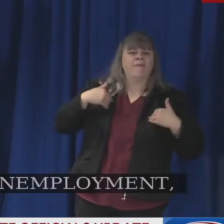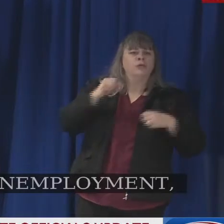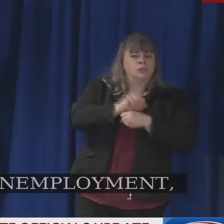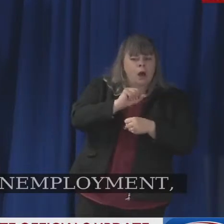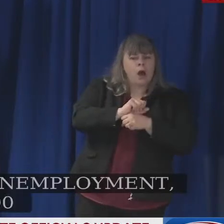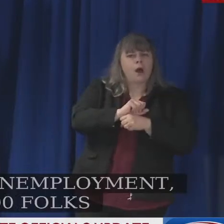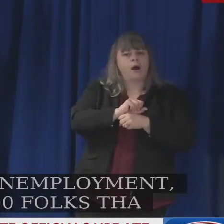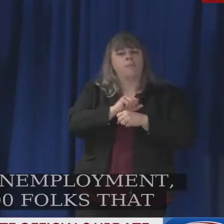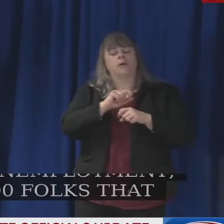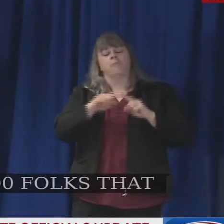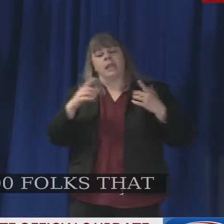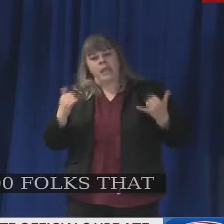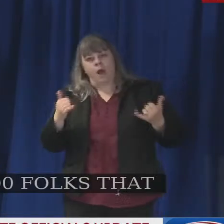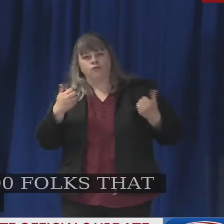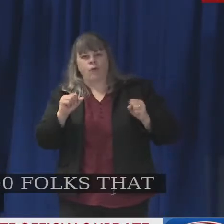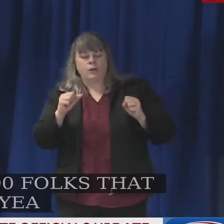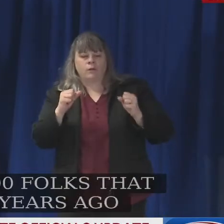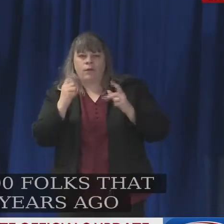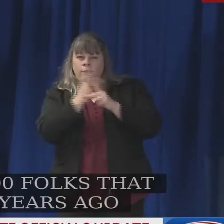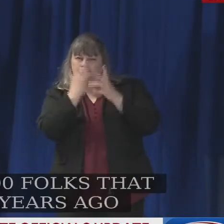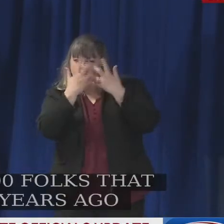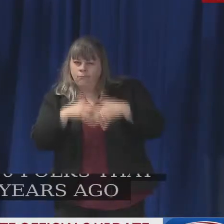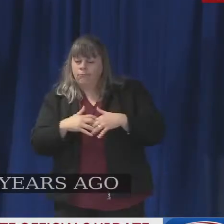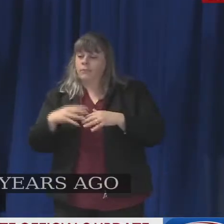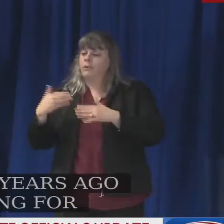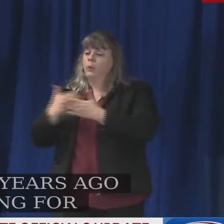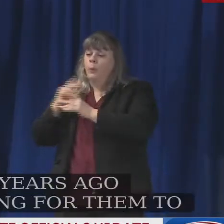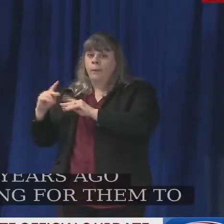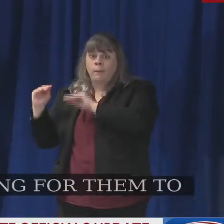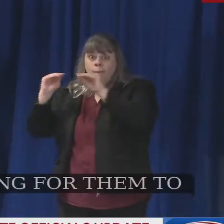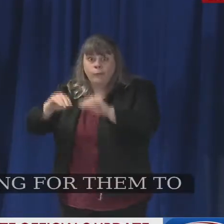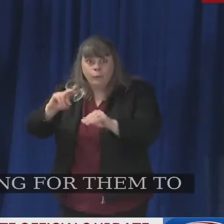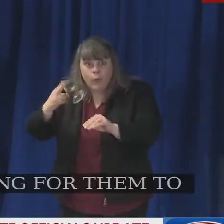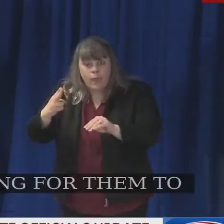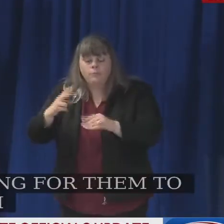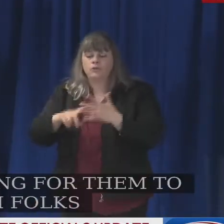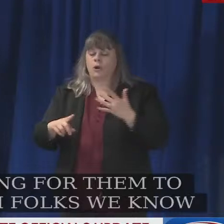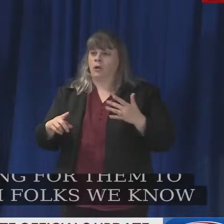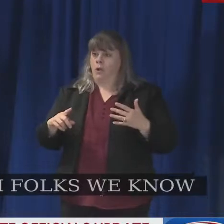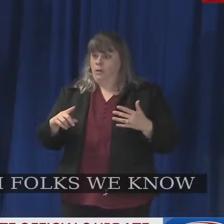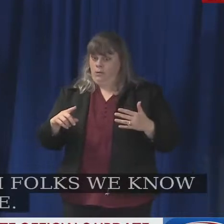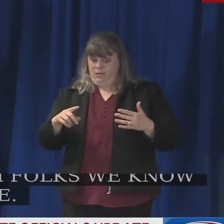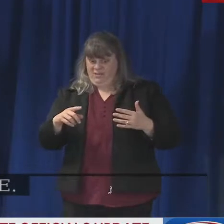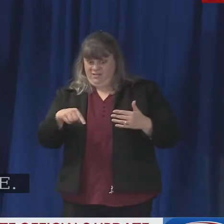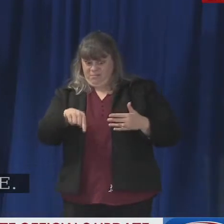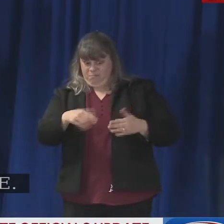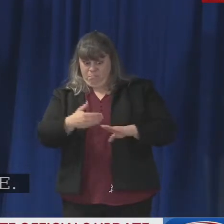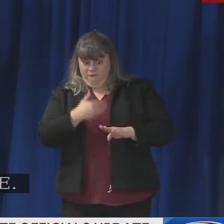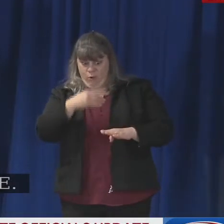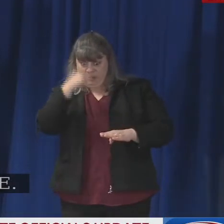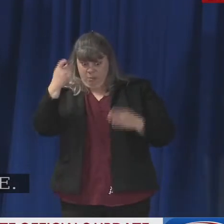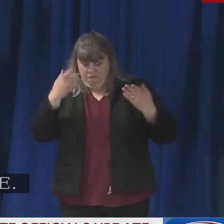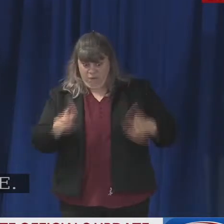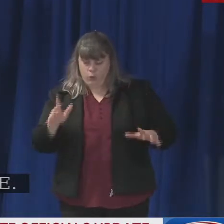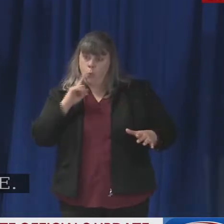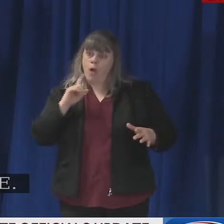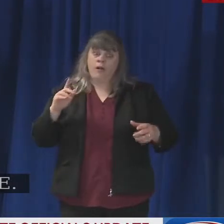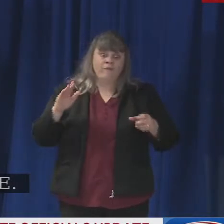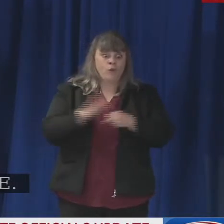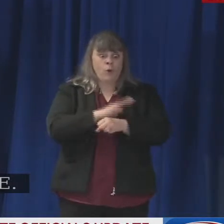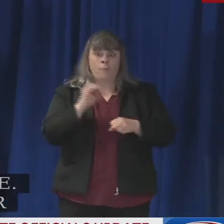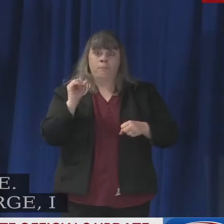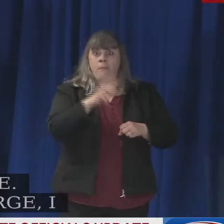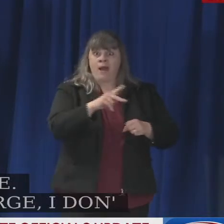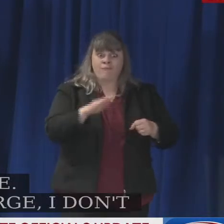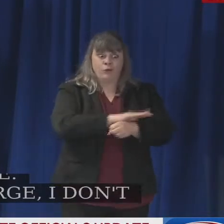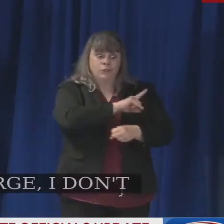the state. So I think there will be a surge. I don't know if it's going to be in the next few weeks to close out the summer tourism season, but more